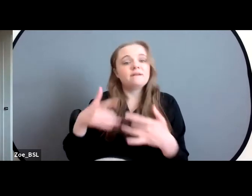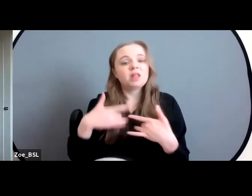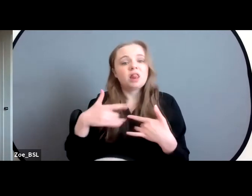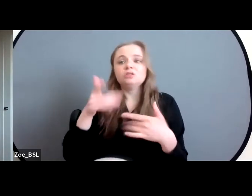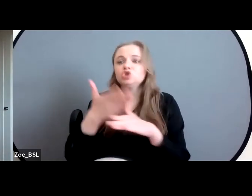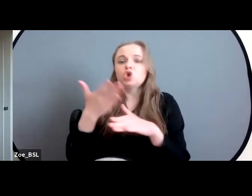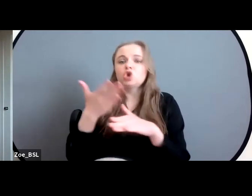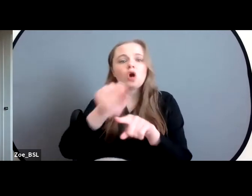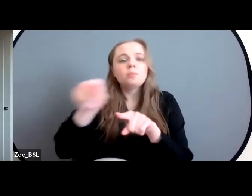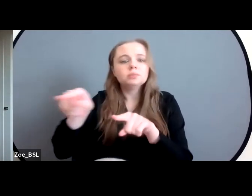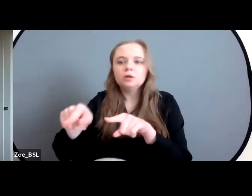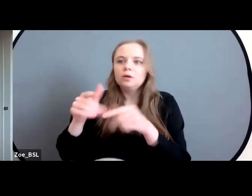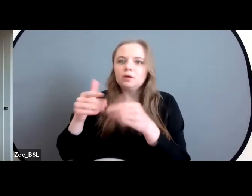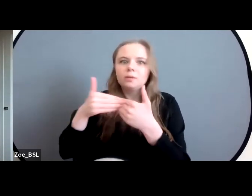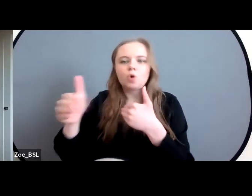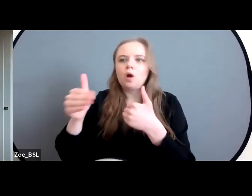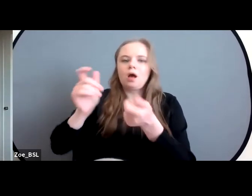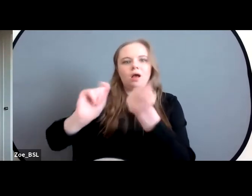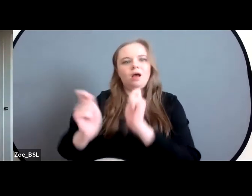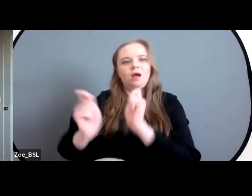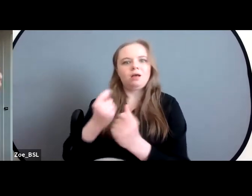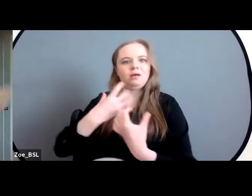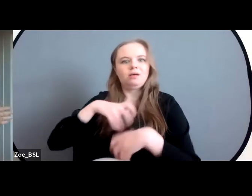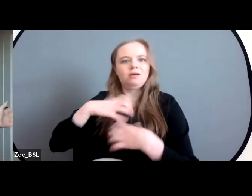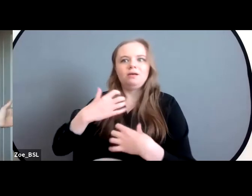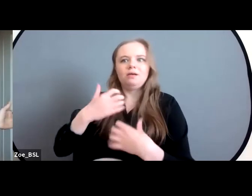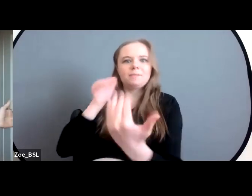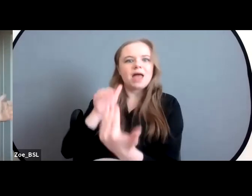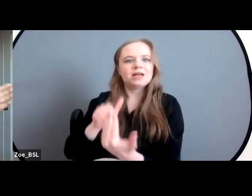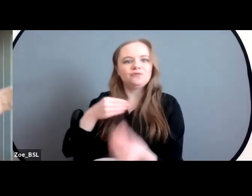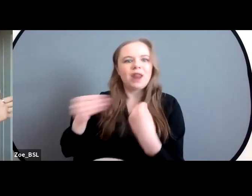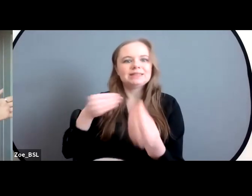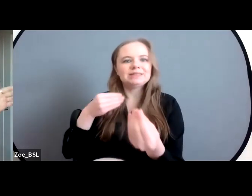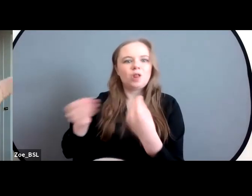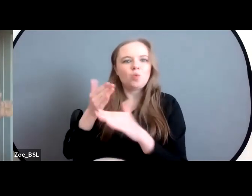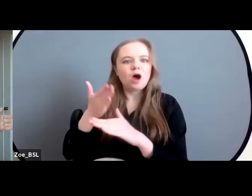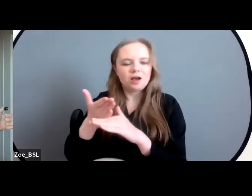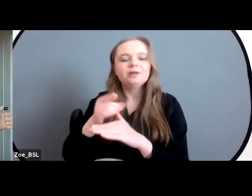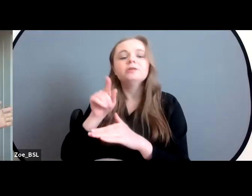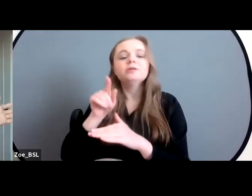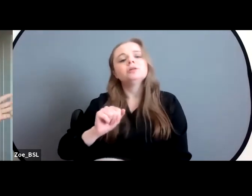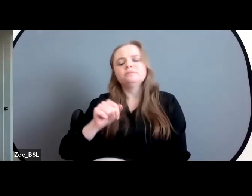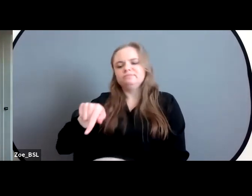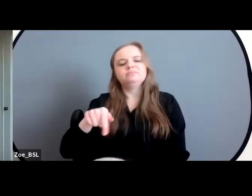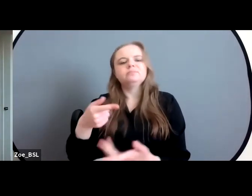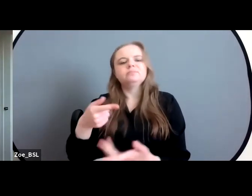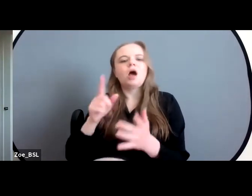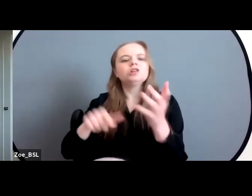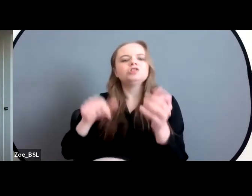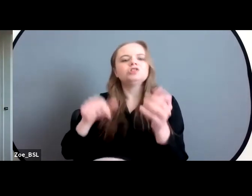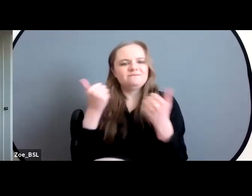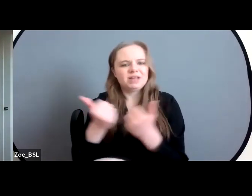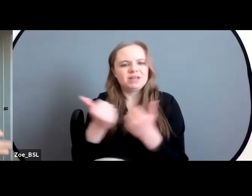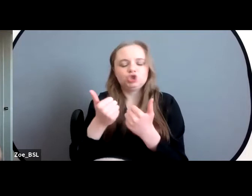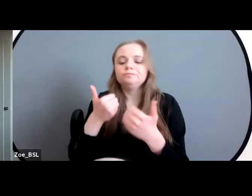are changing to flexible working arrangements. So in the first 6 years of working after my undergrad, I found it was very